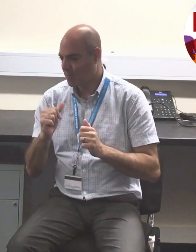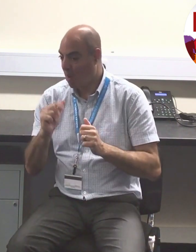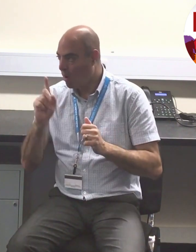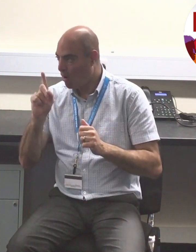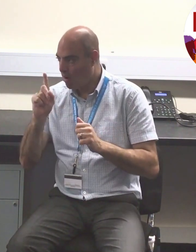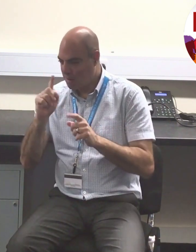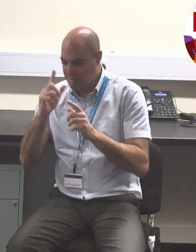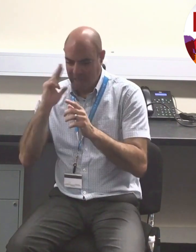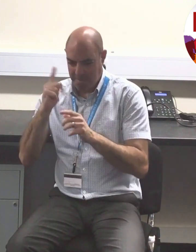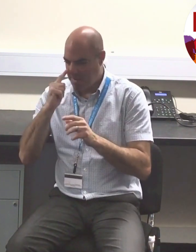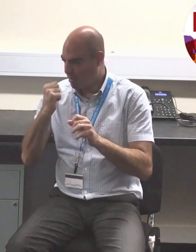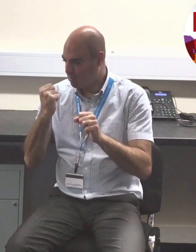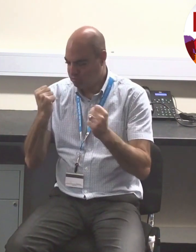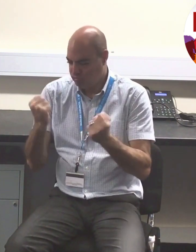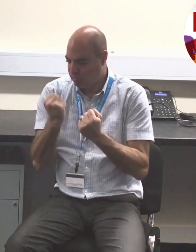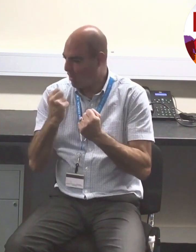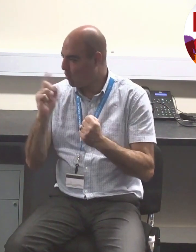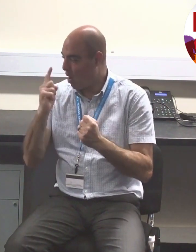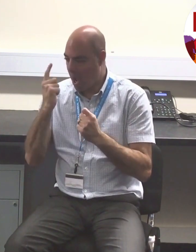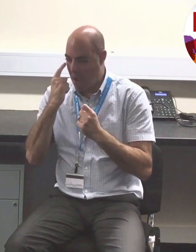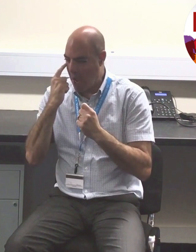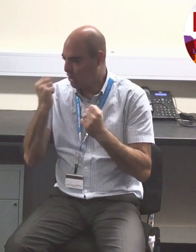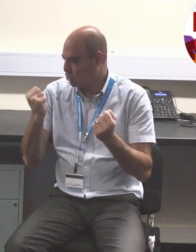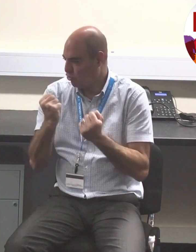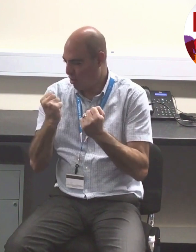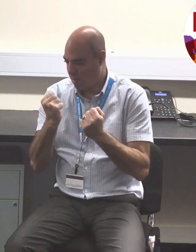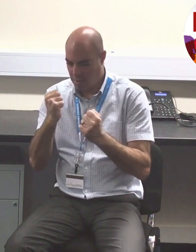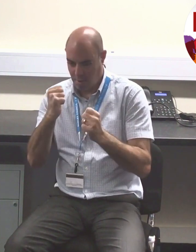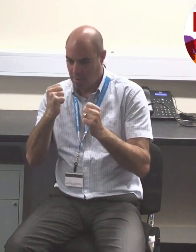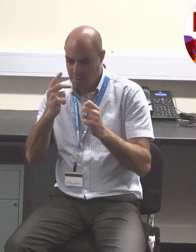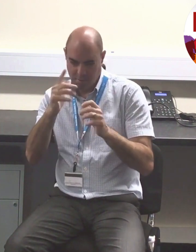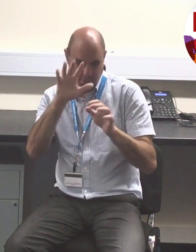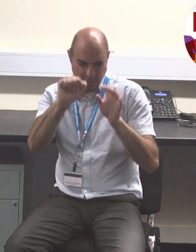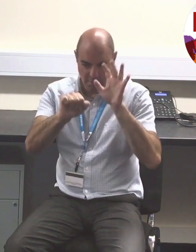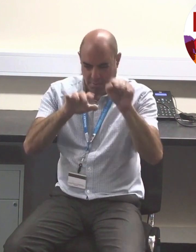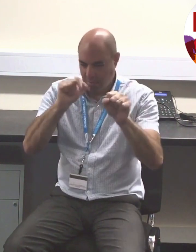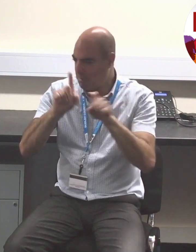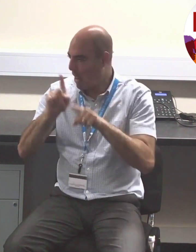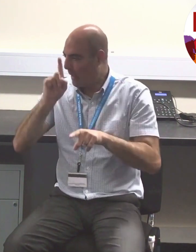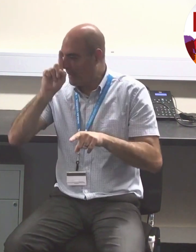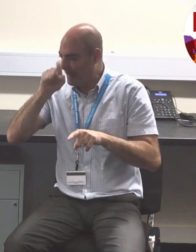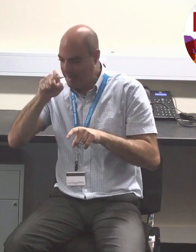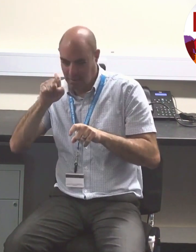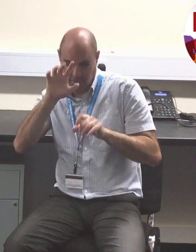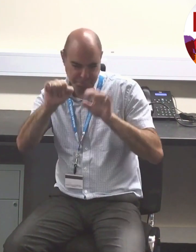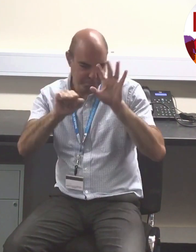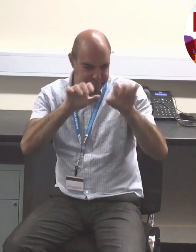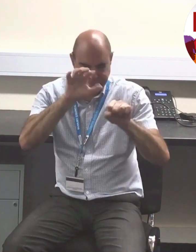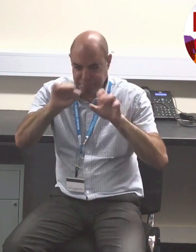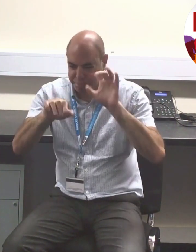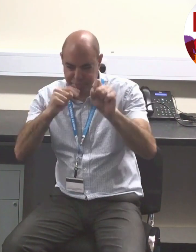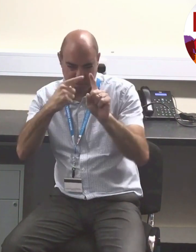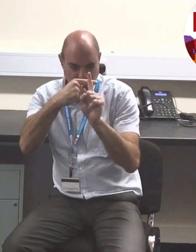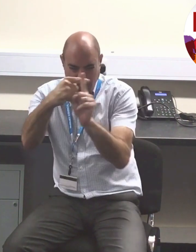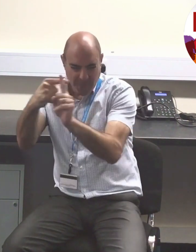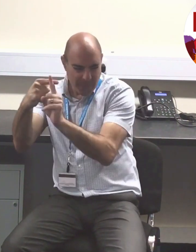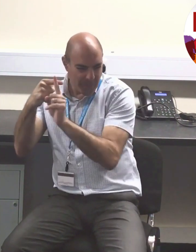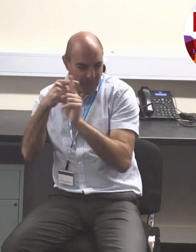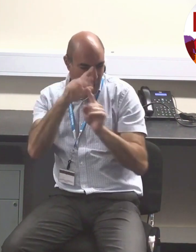but deaf can find another way of doing it. They're very strong in their visual understanding. They can